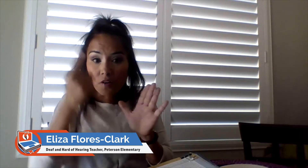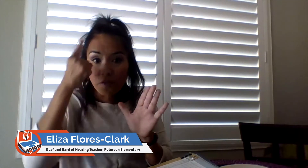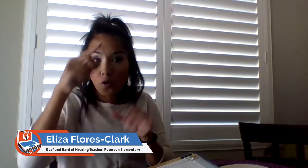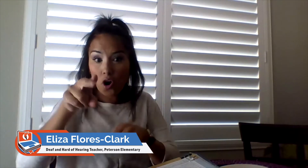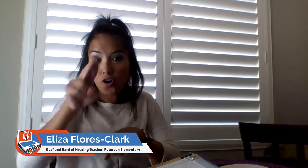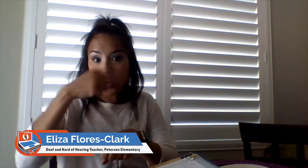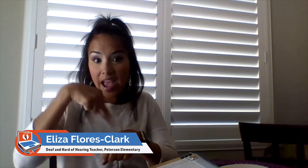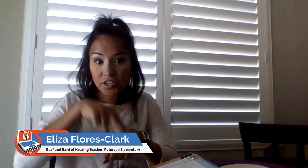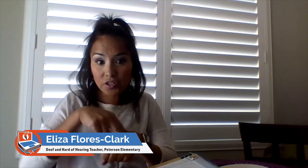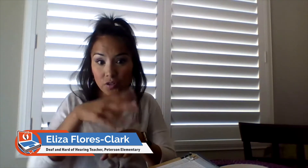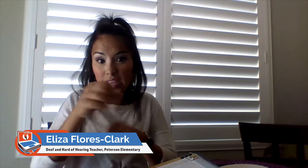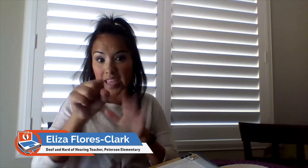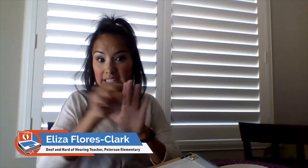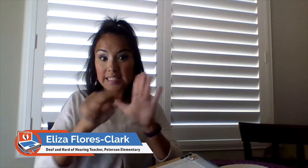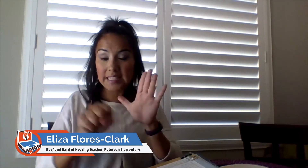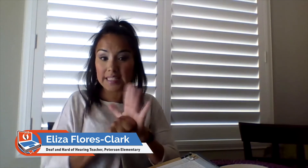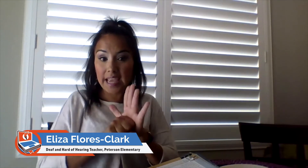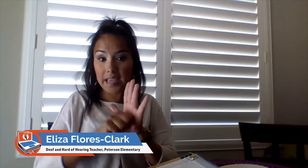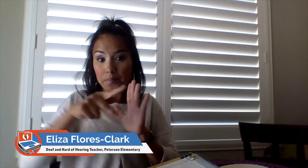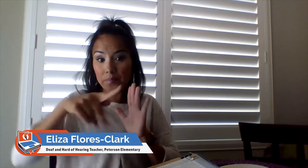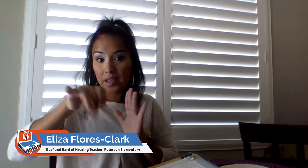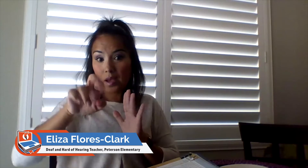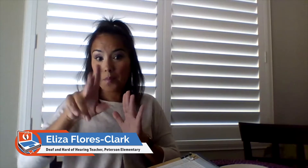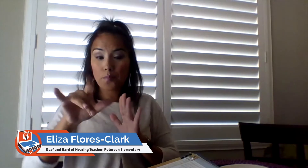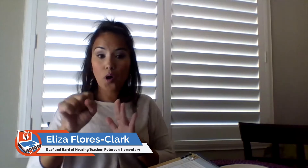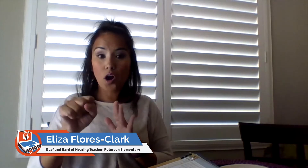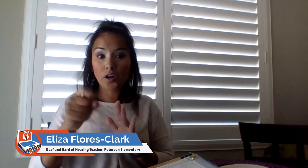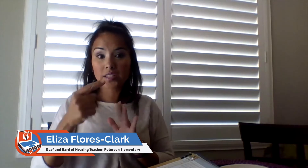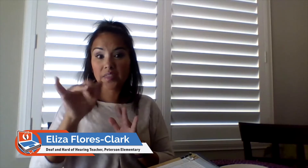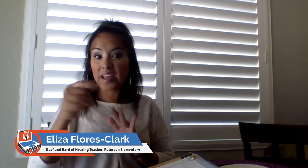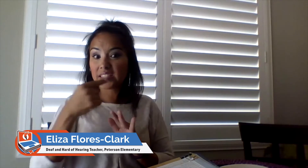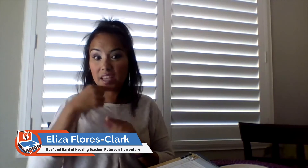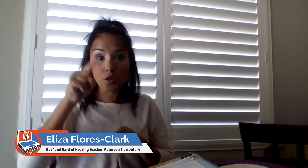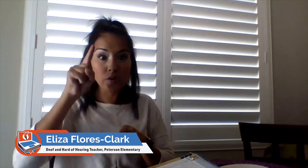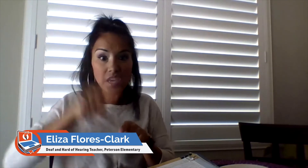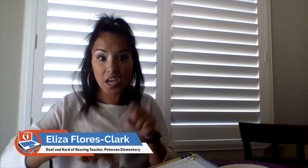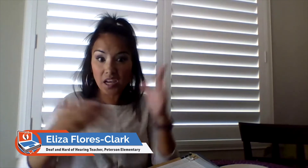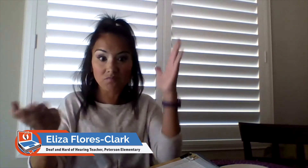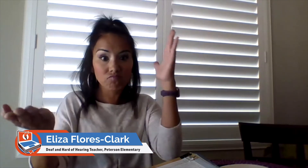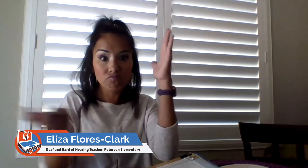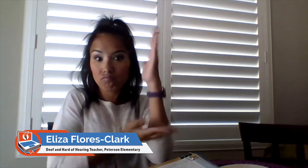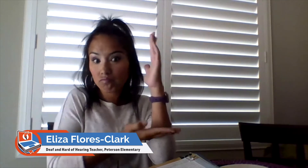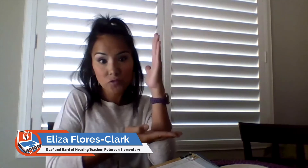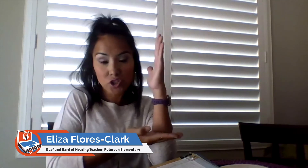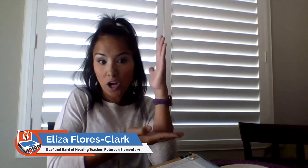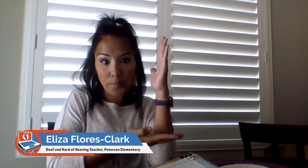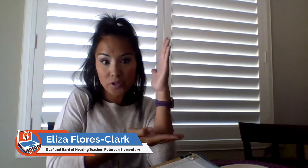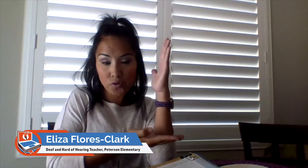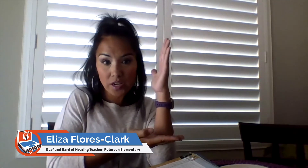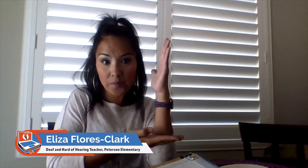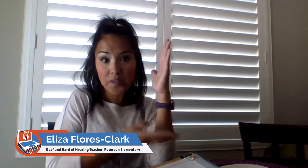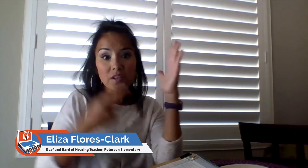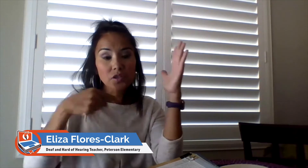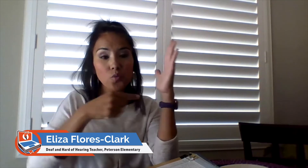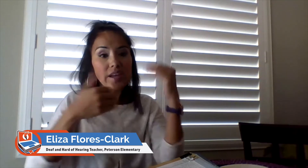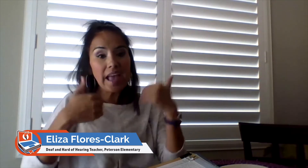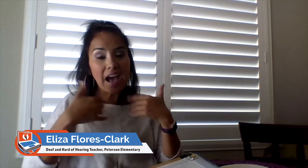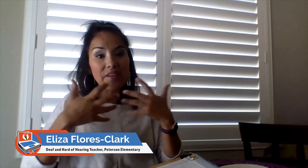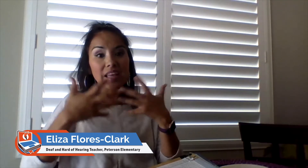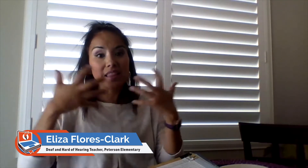For our national and state parks that say you can't tree. So we have a lot